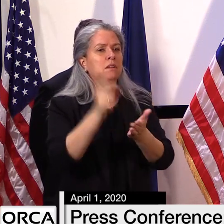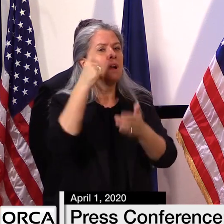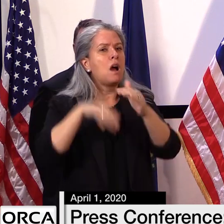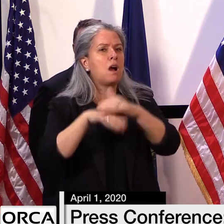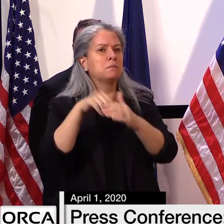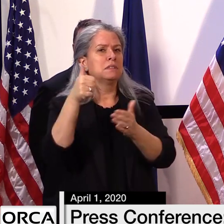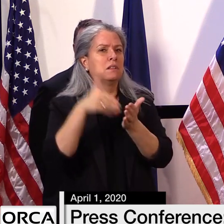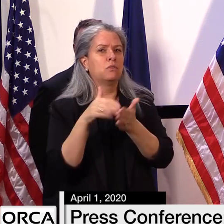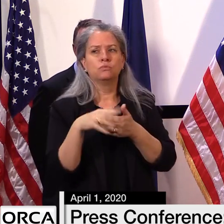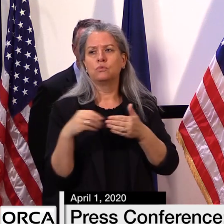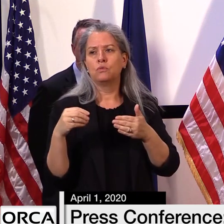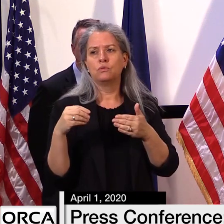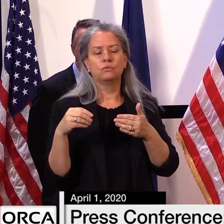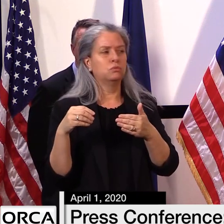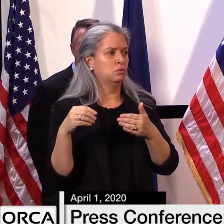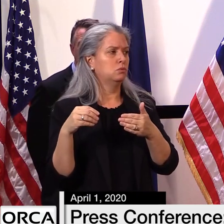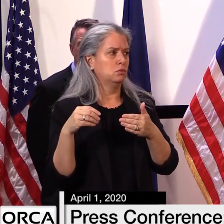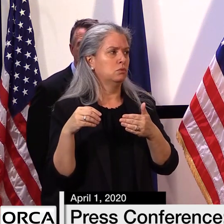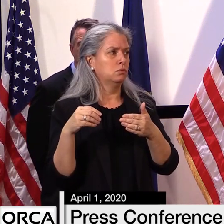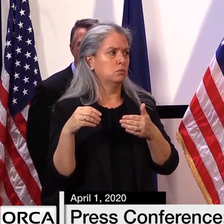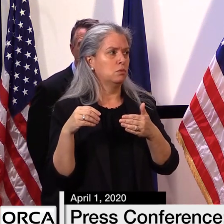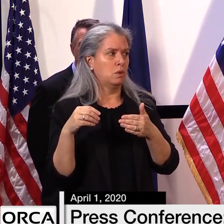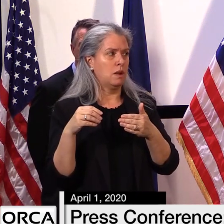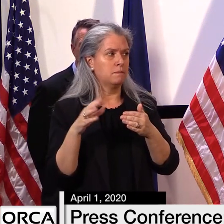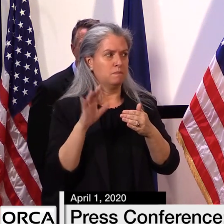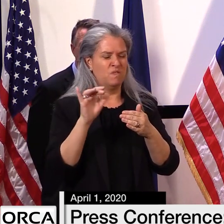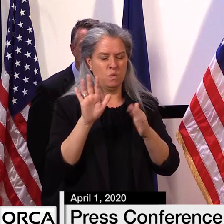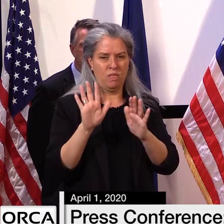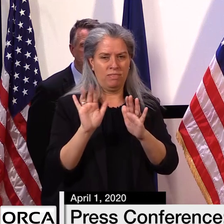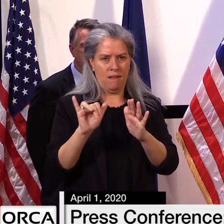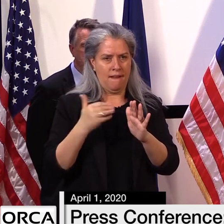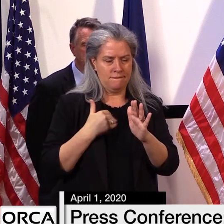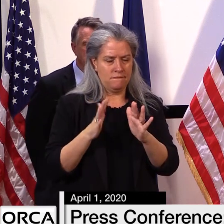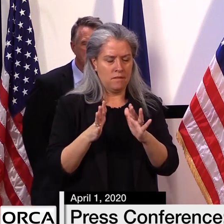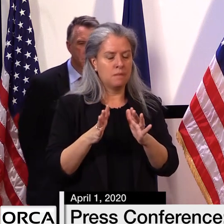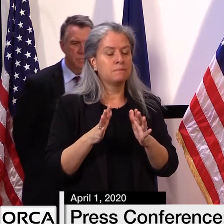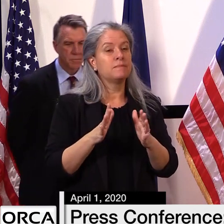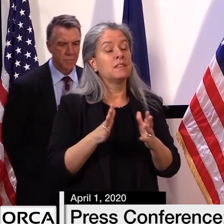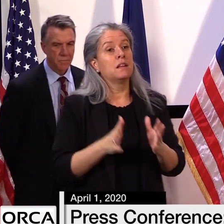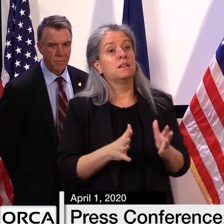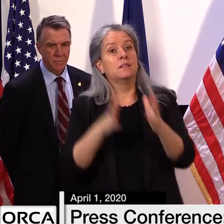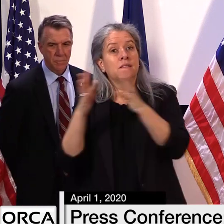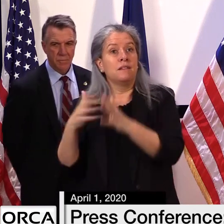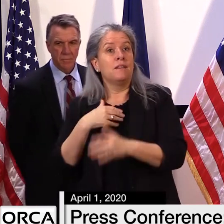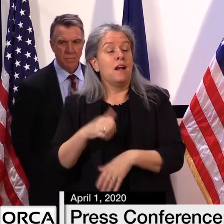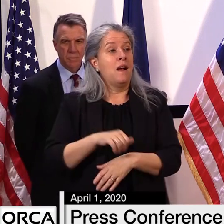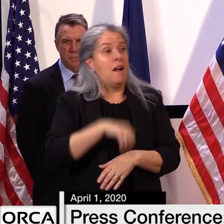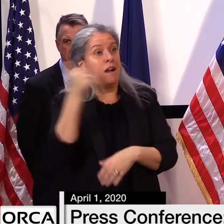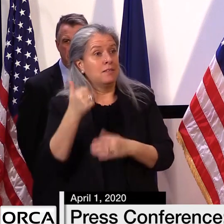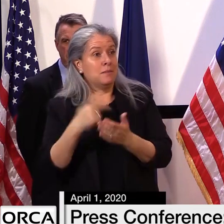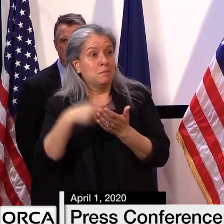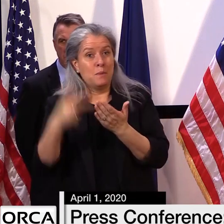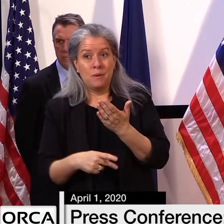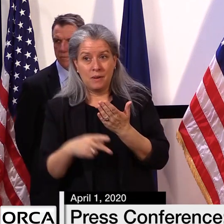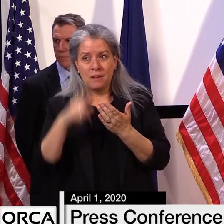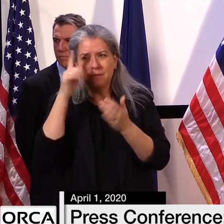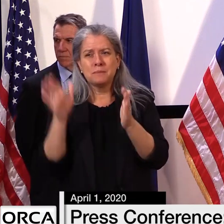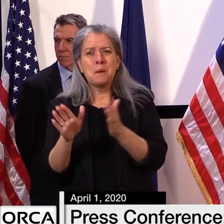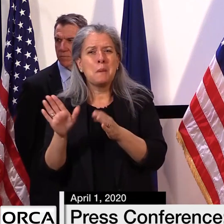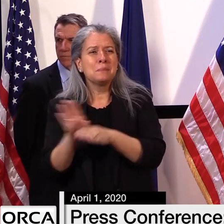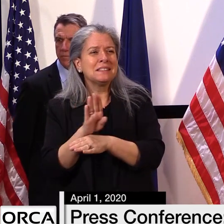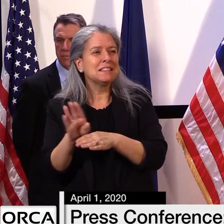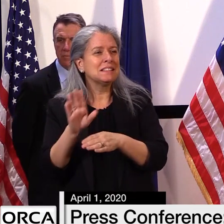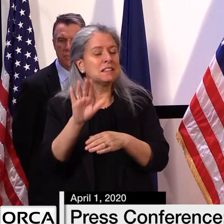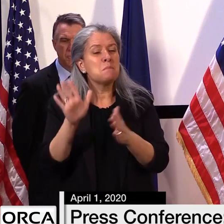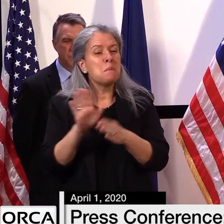needed. And then we also have a program for small businesses who are so close to